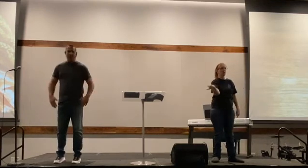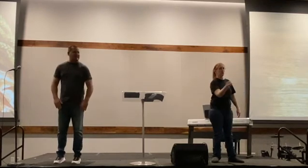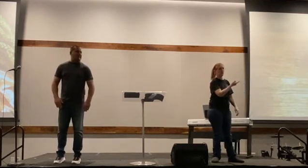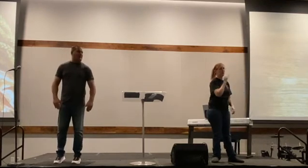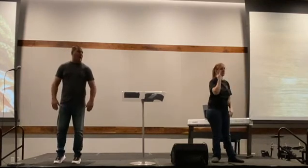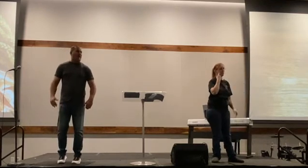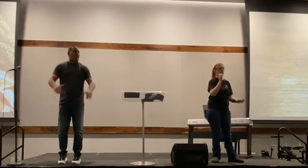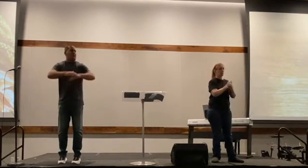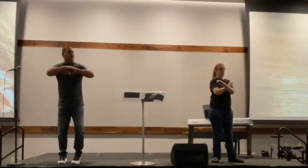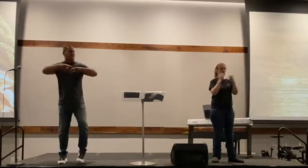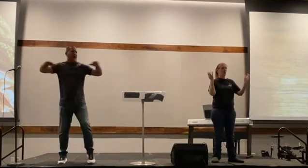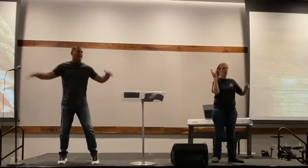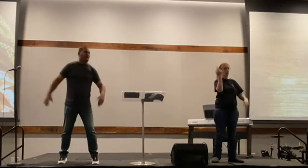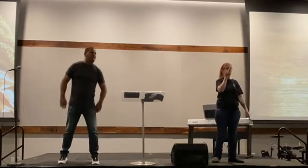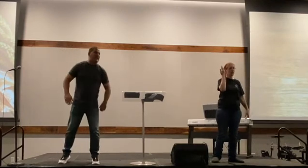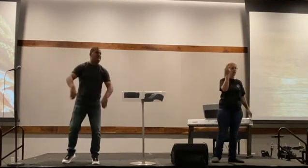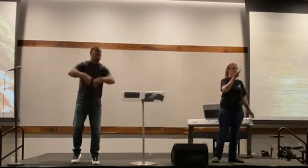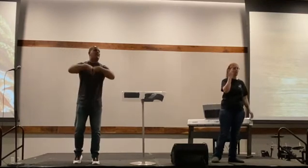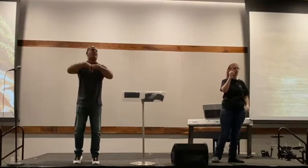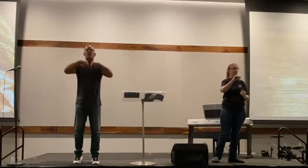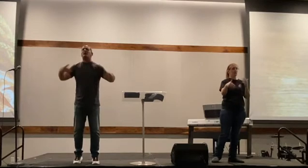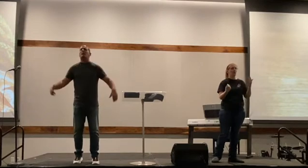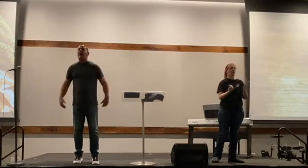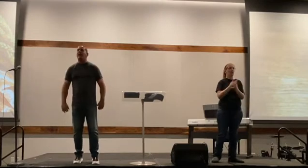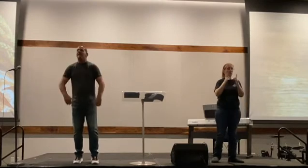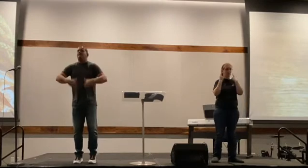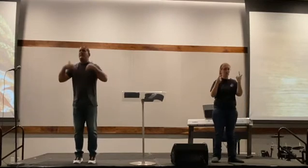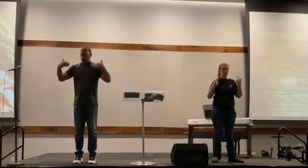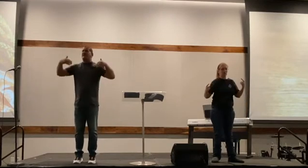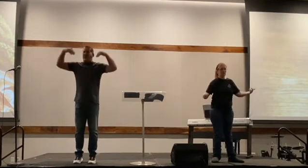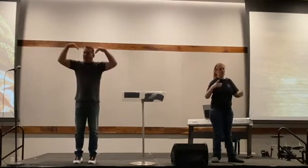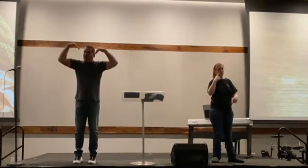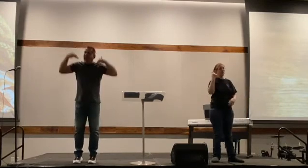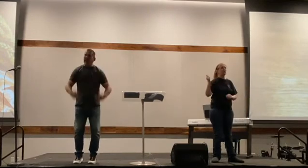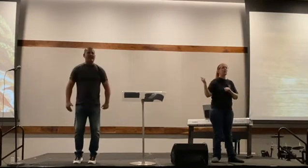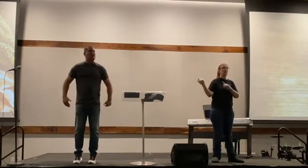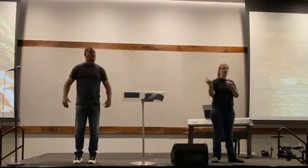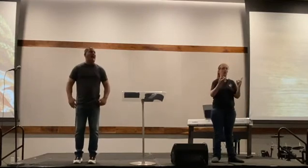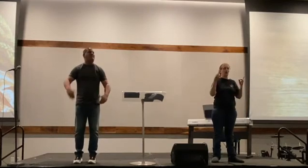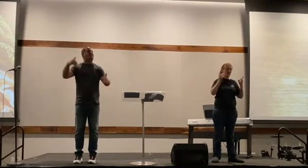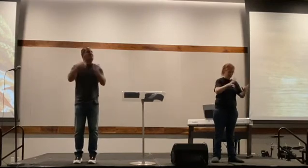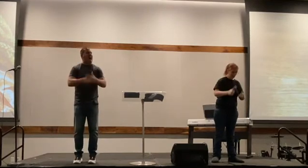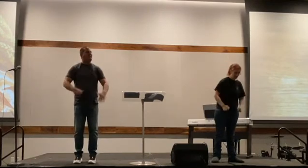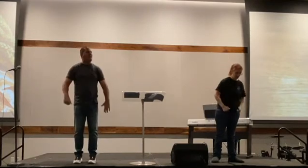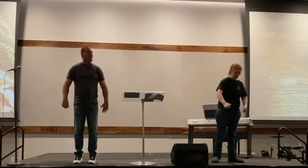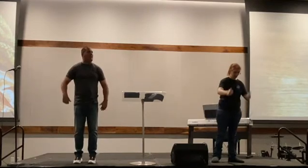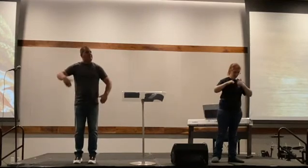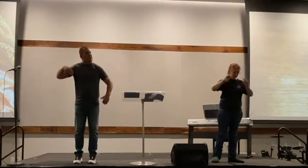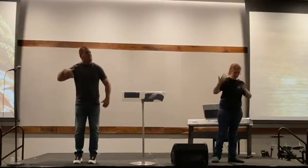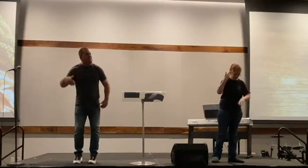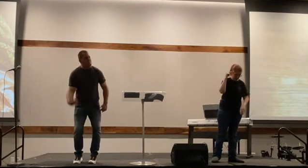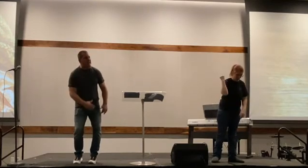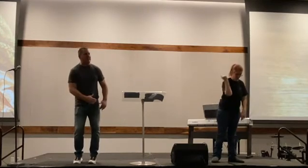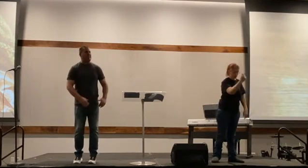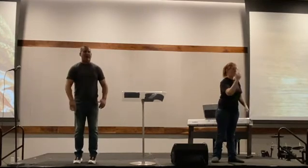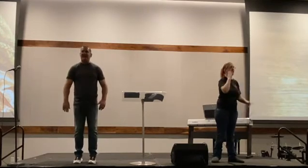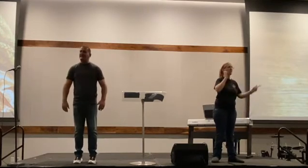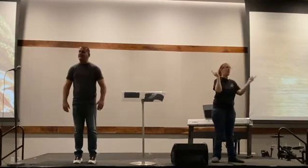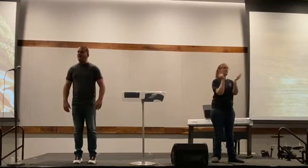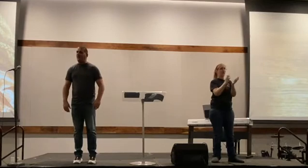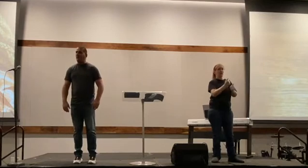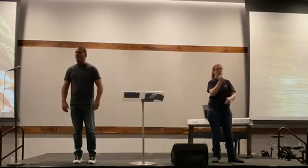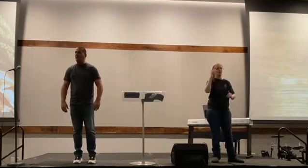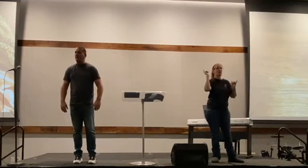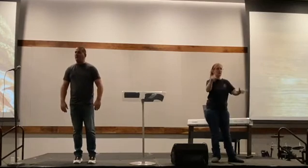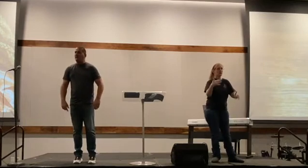no reason at all because of all your sins and because of who you are, because of all the hate in your life, he died for you? Do you ever meet anybody like